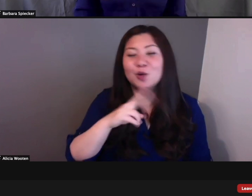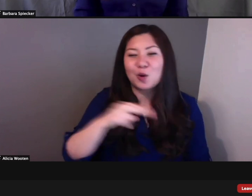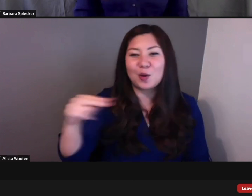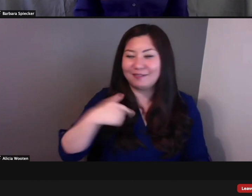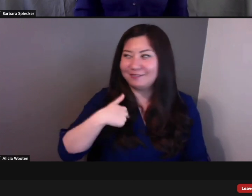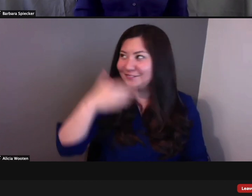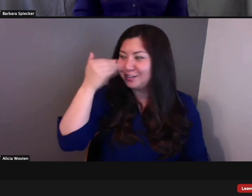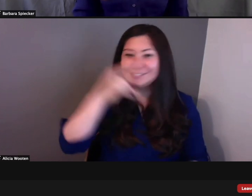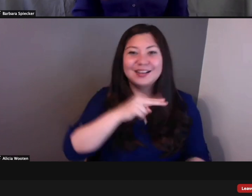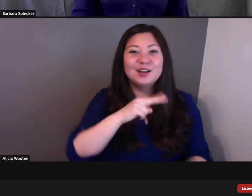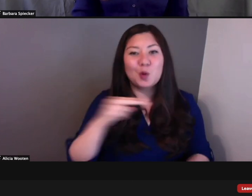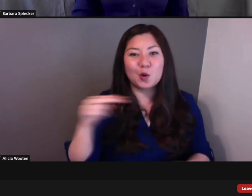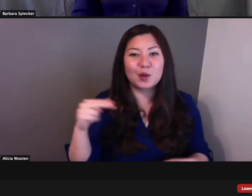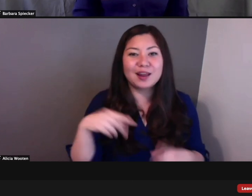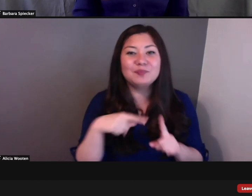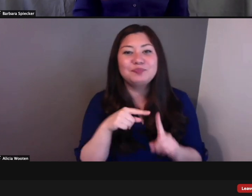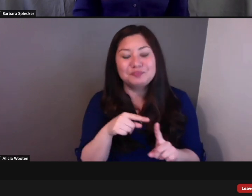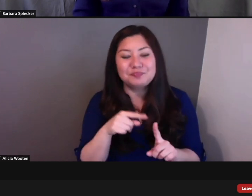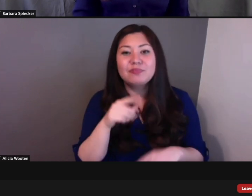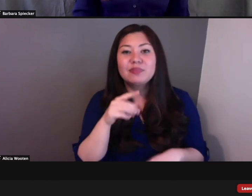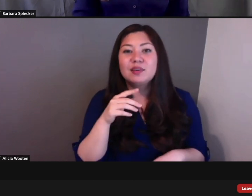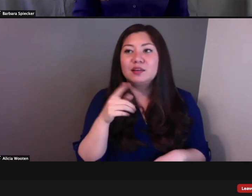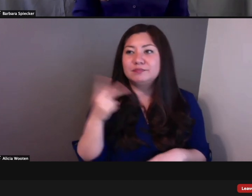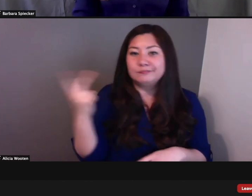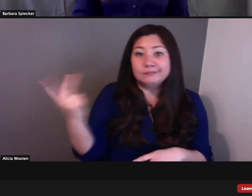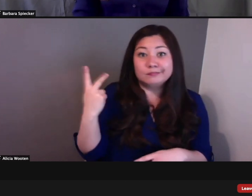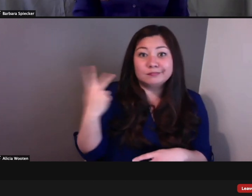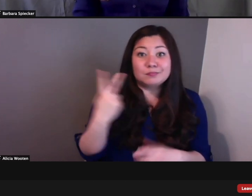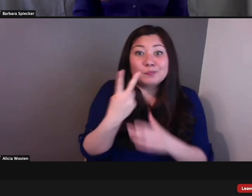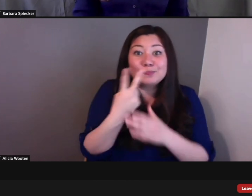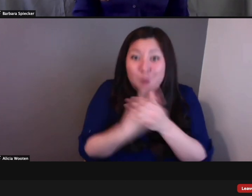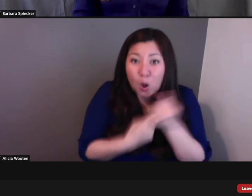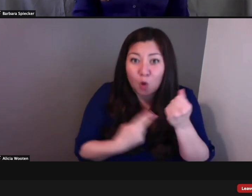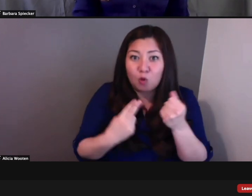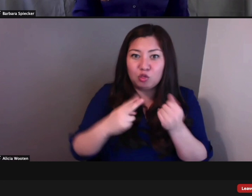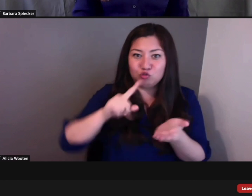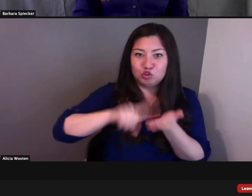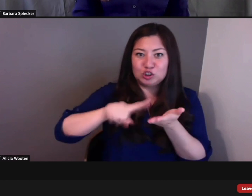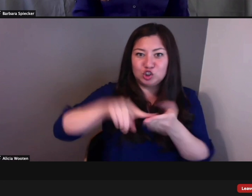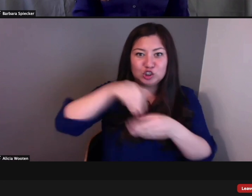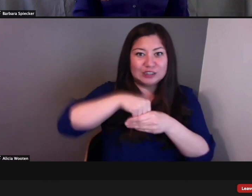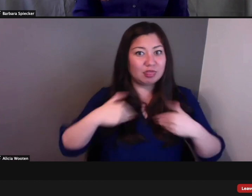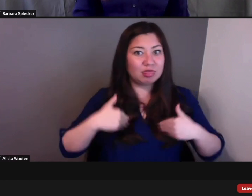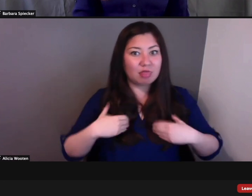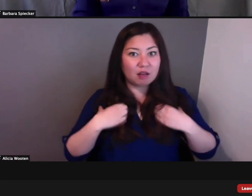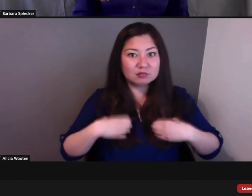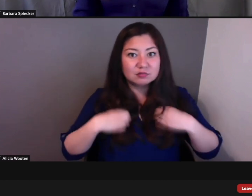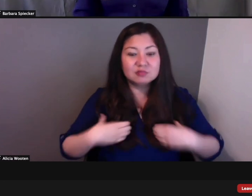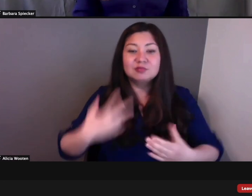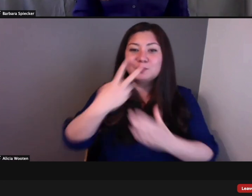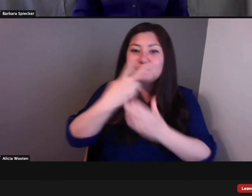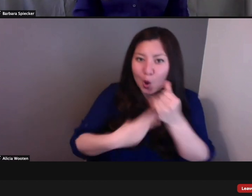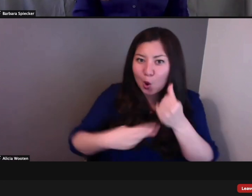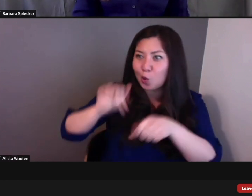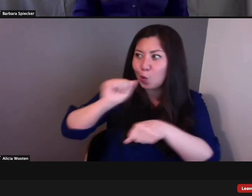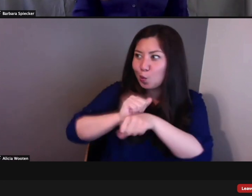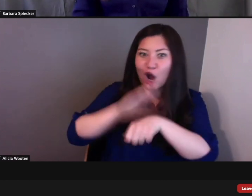and tear through both of us, that, you know, we realized we needed more people that we could bring into this discussion about how we